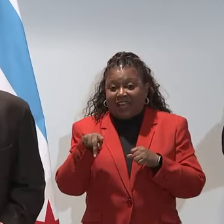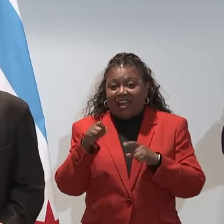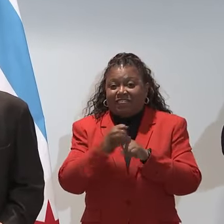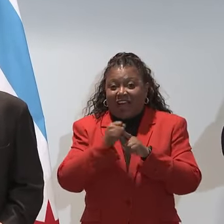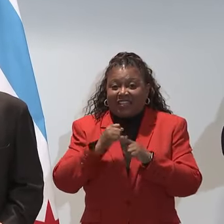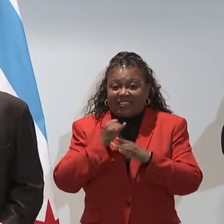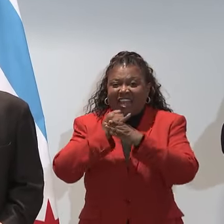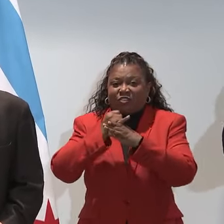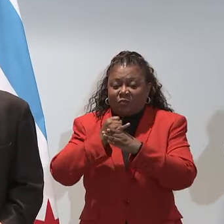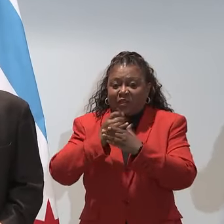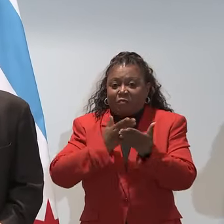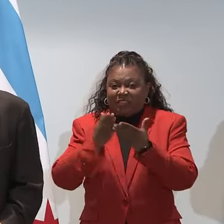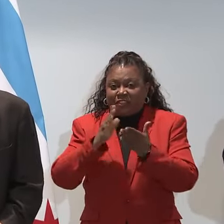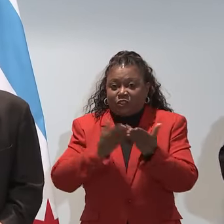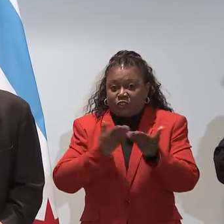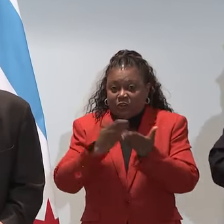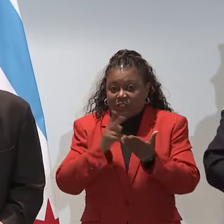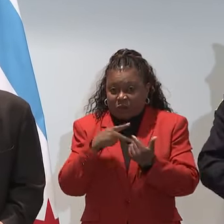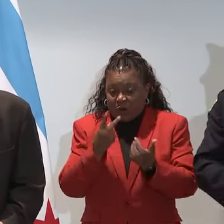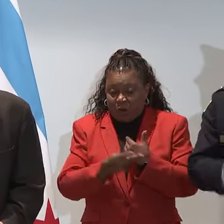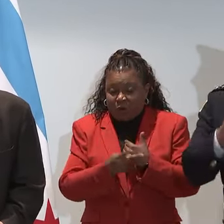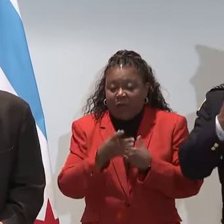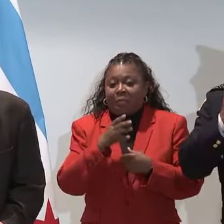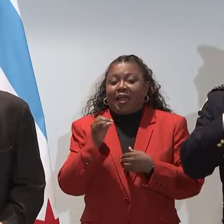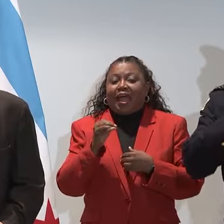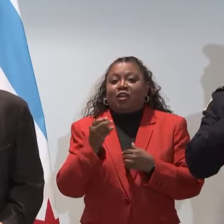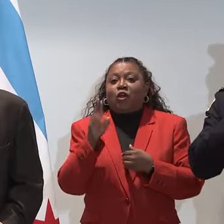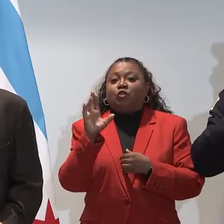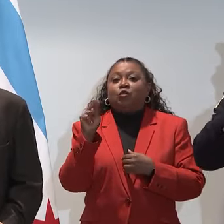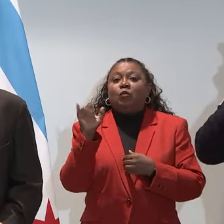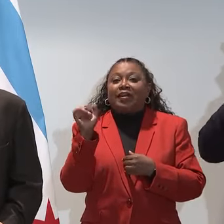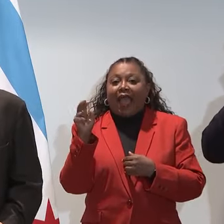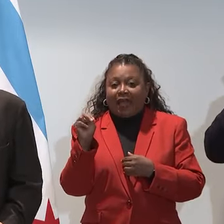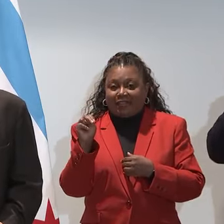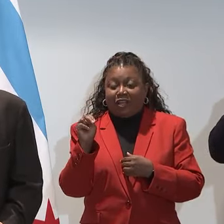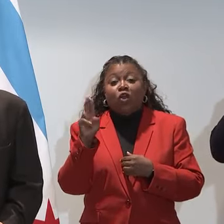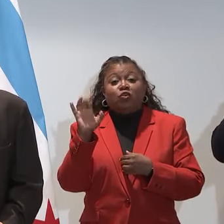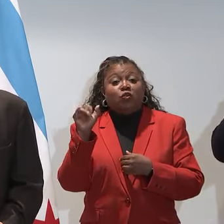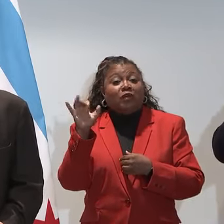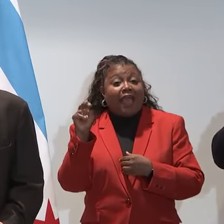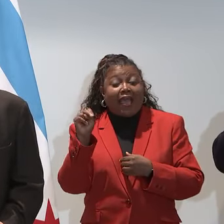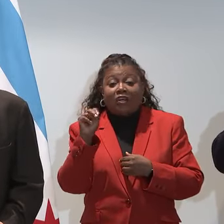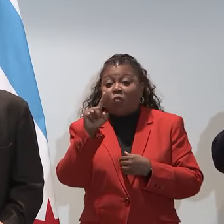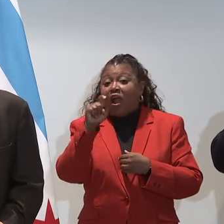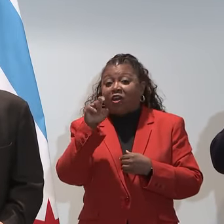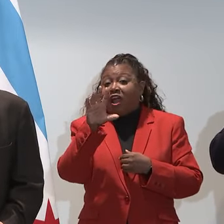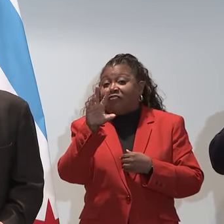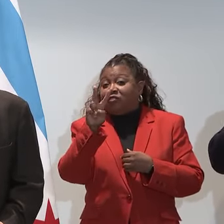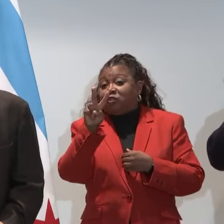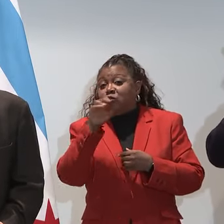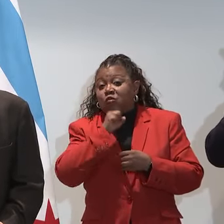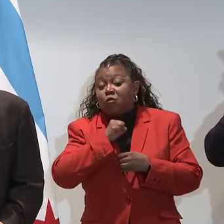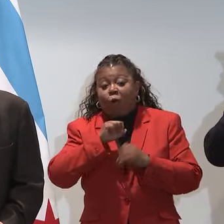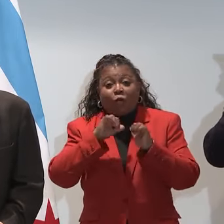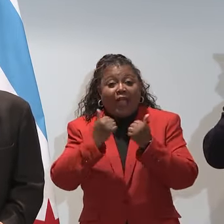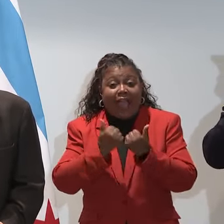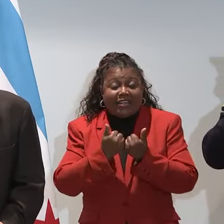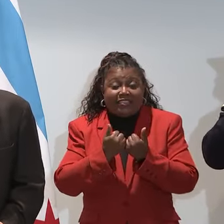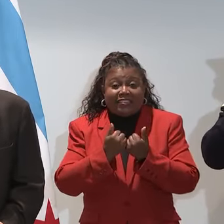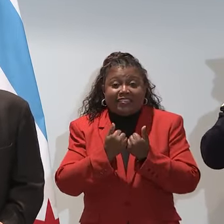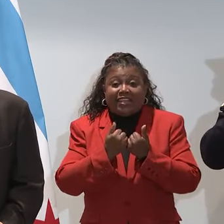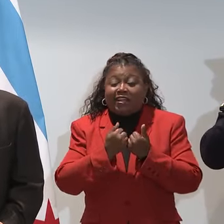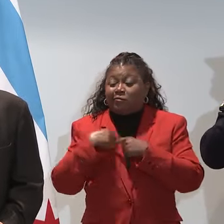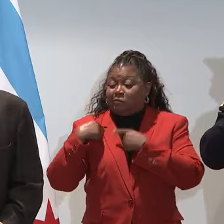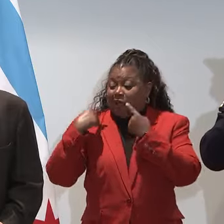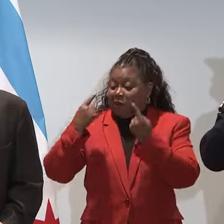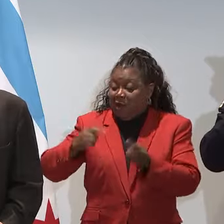Violence Intervention Prevention Services Program at UCAN. UCAN is a 152-year-old agency, been